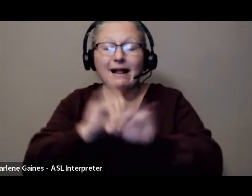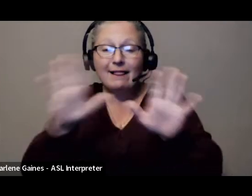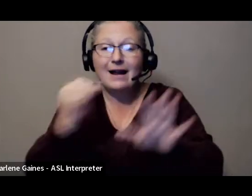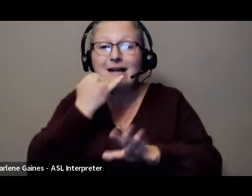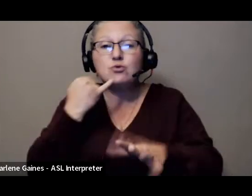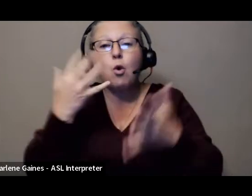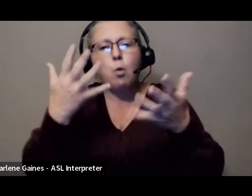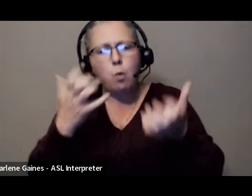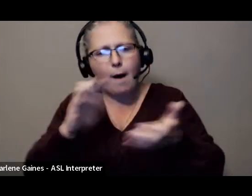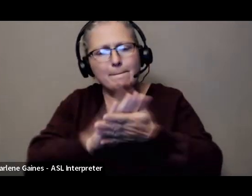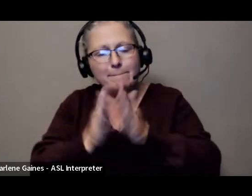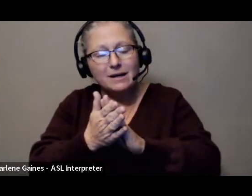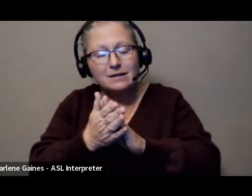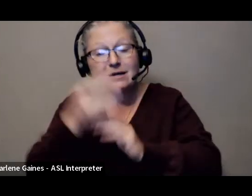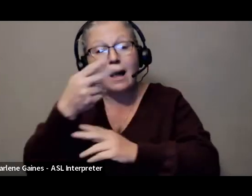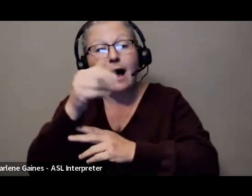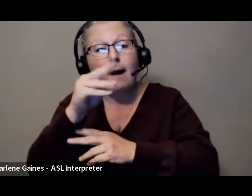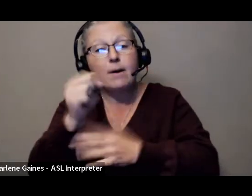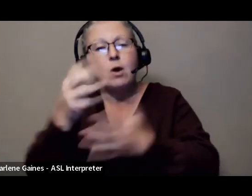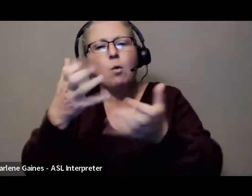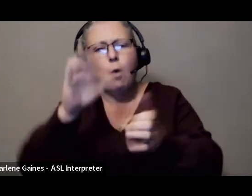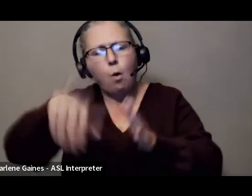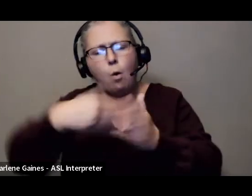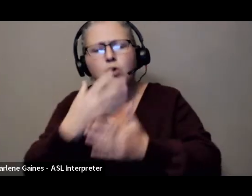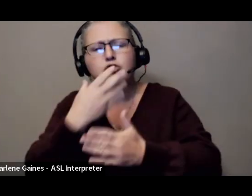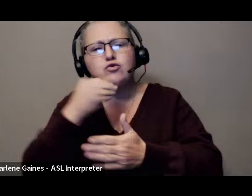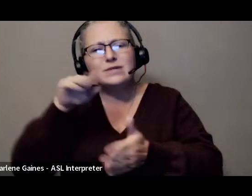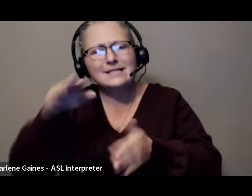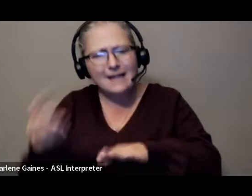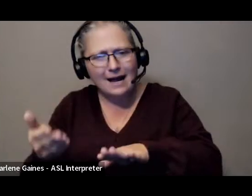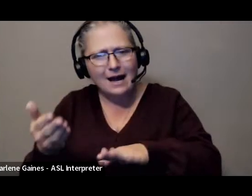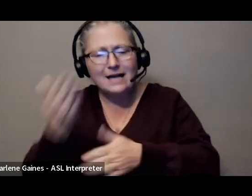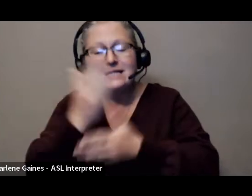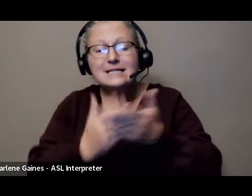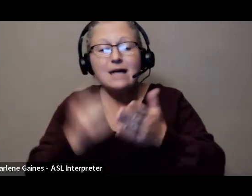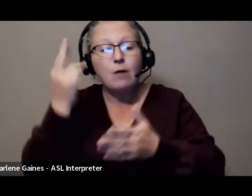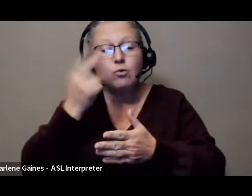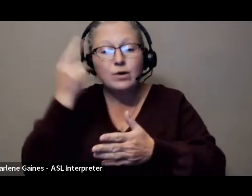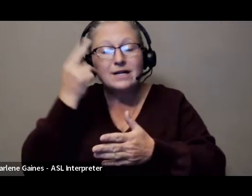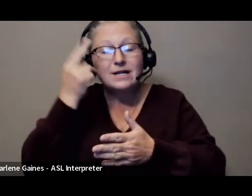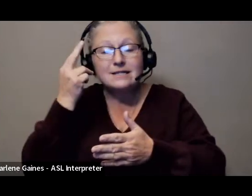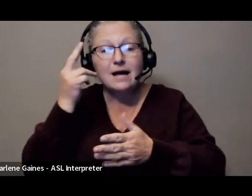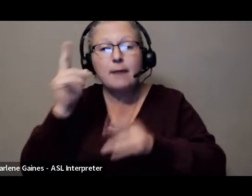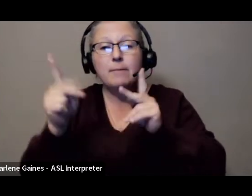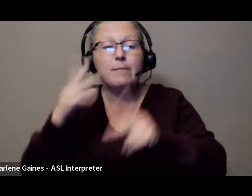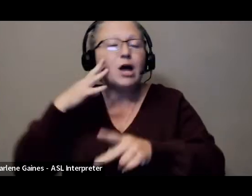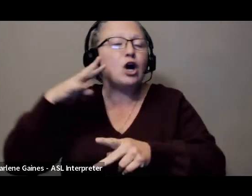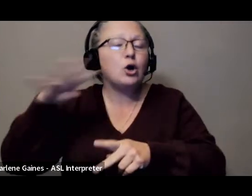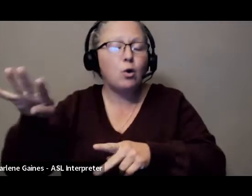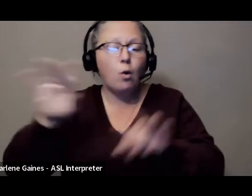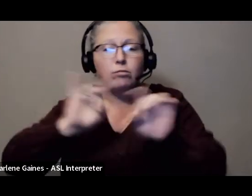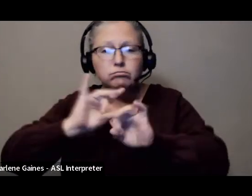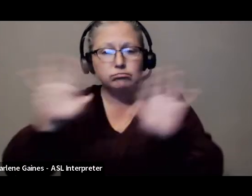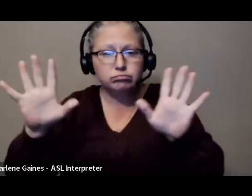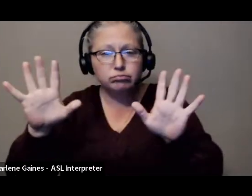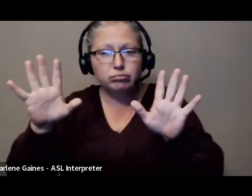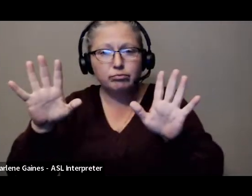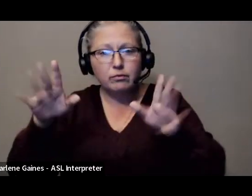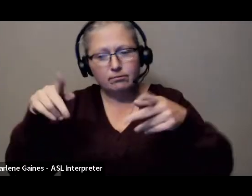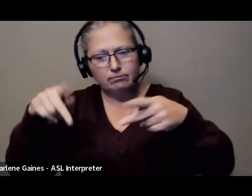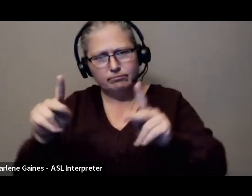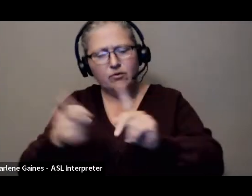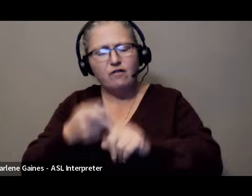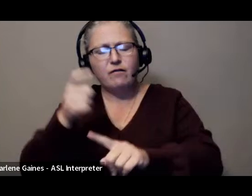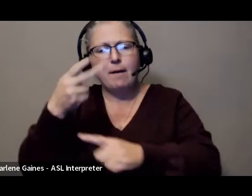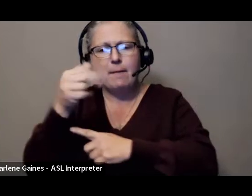while Hamas wants all Jews dead. For some reason, the Order, media have please. ignored the atrocities committed by Hamas.